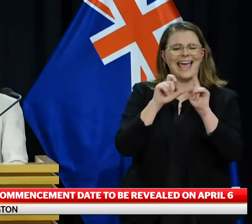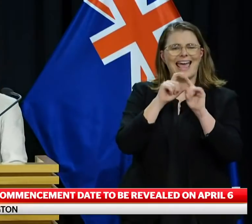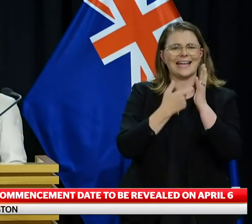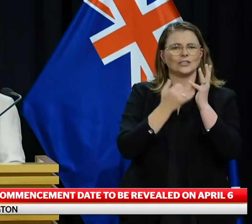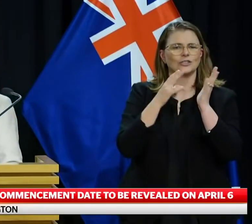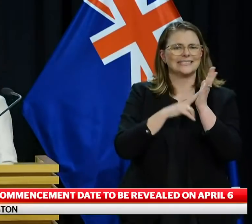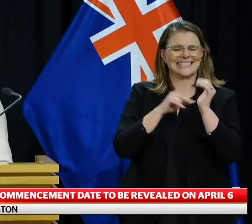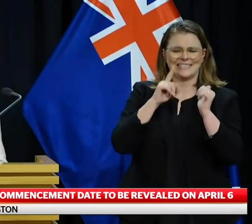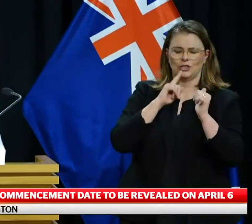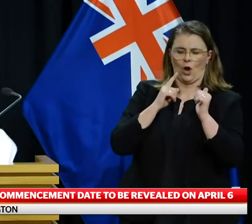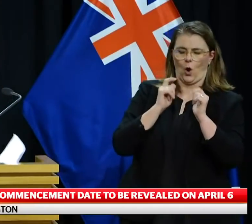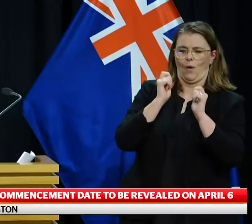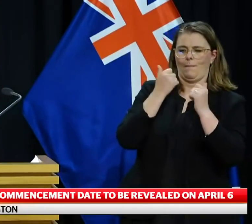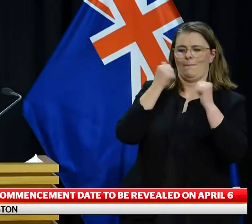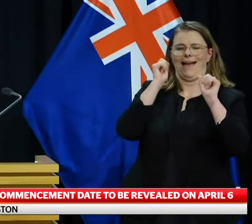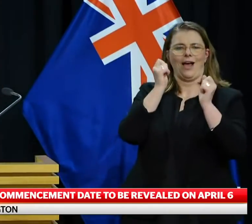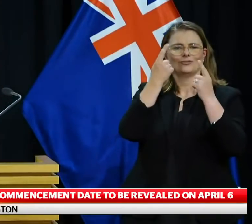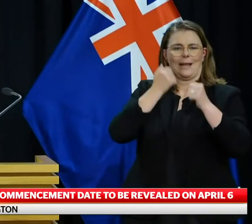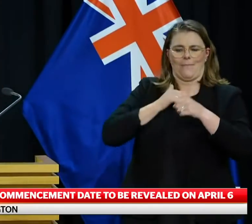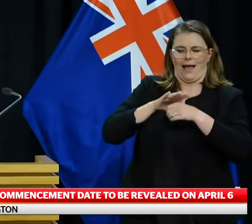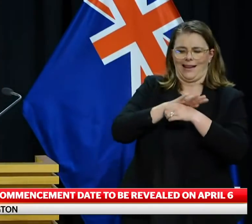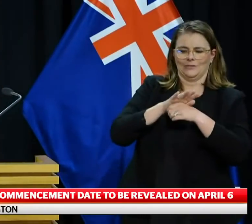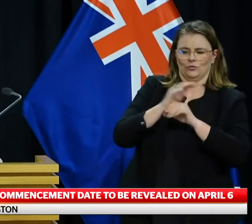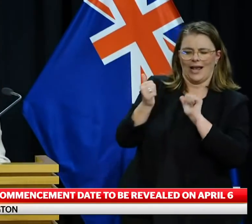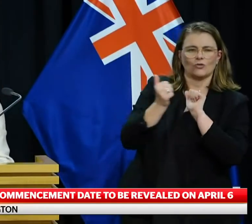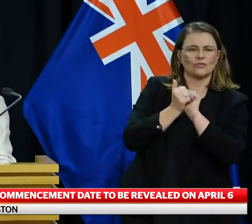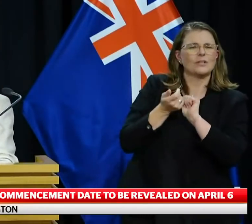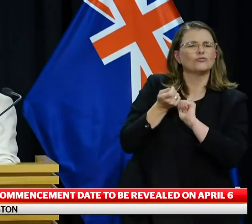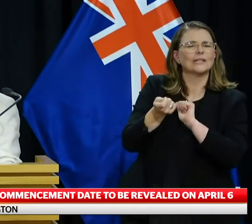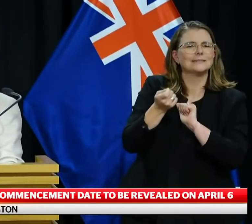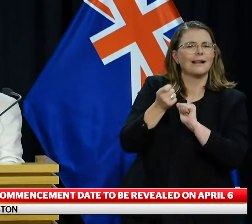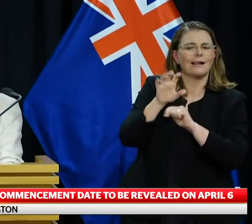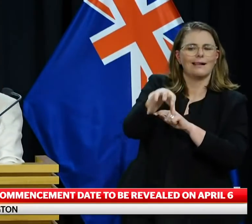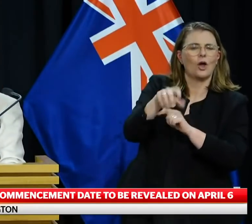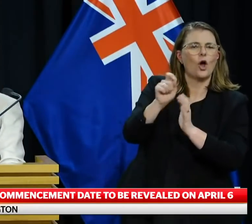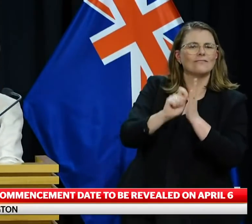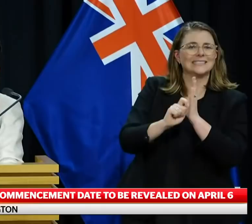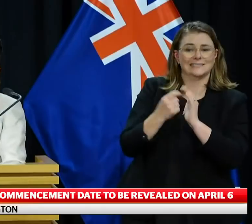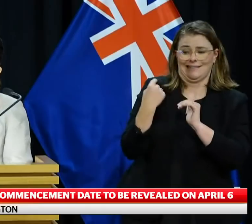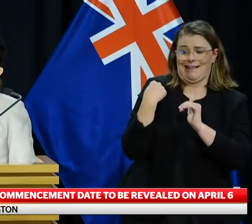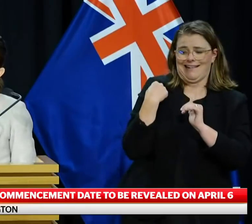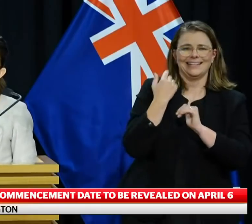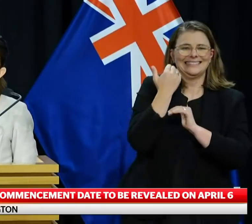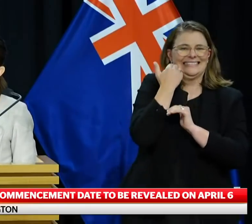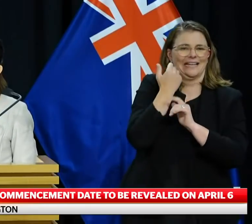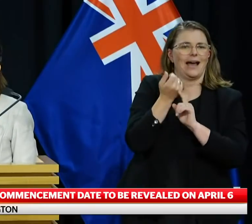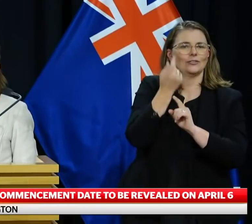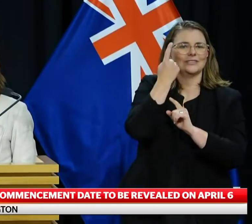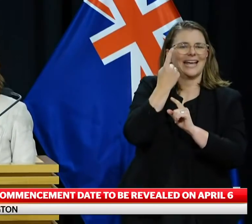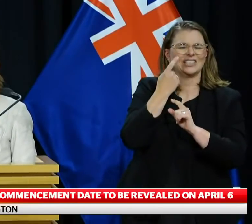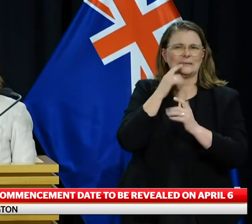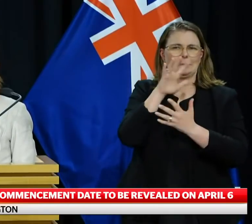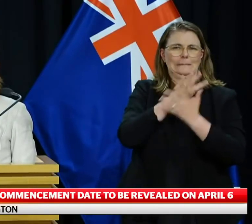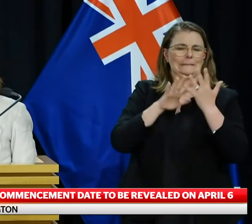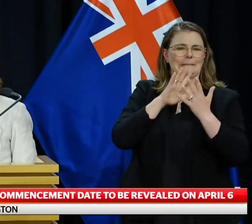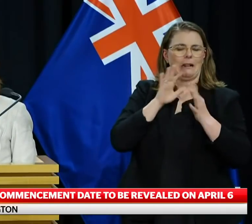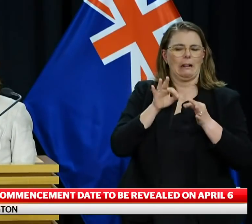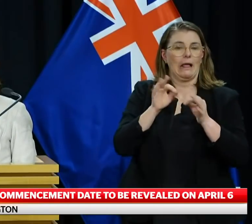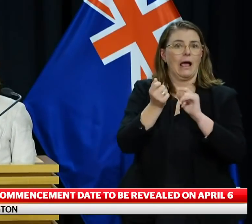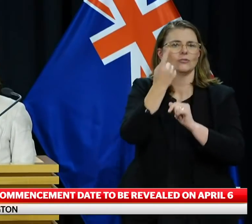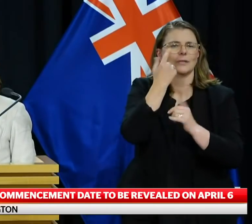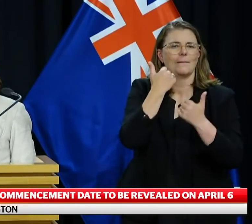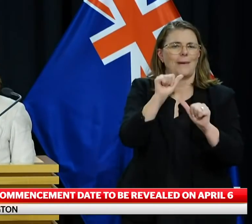mechanics of her unique electorate rental agreement in the latter half of 2020. She now says she sort of understood that